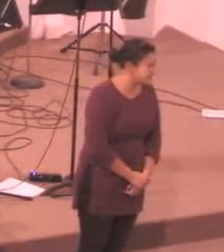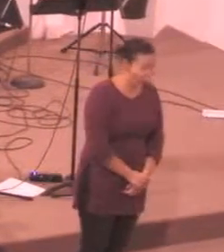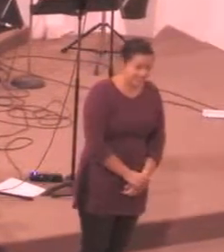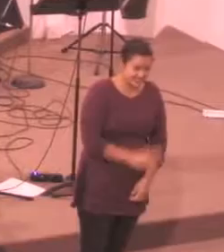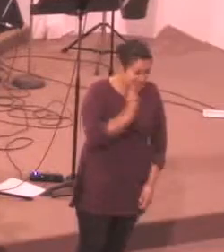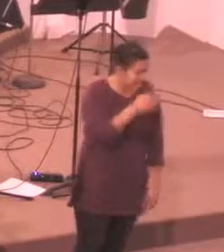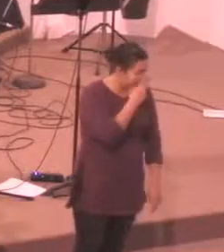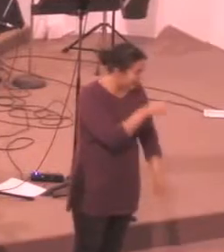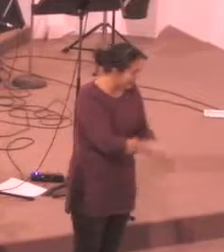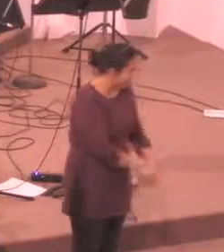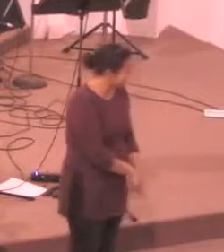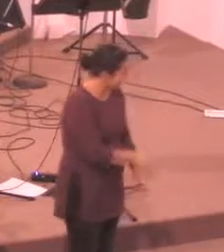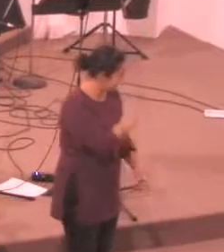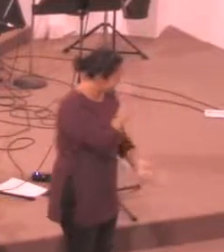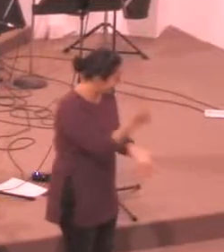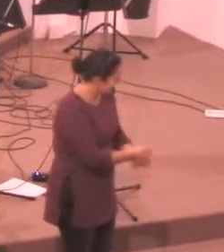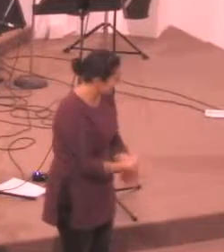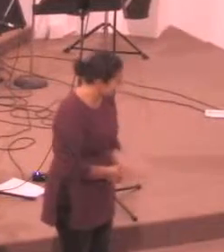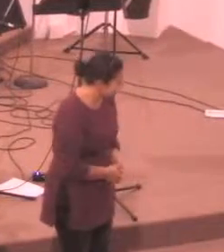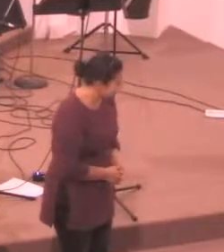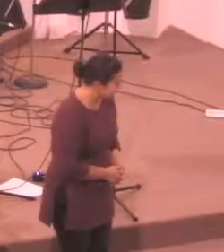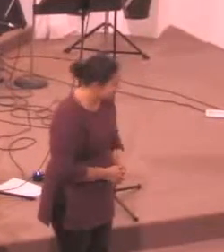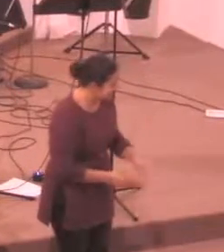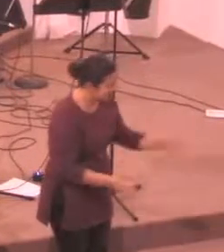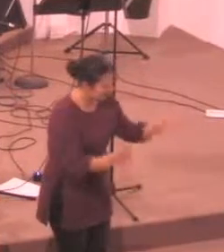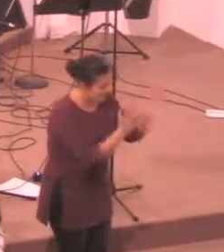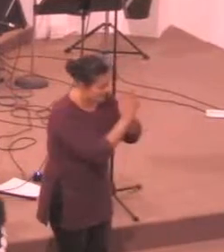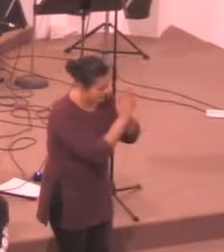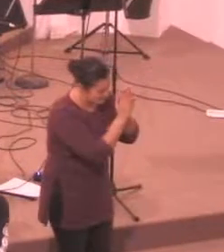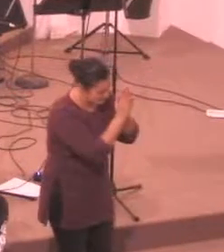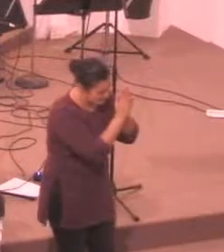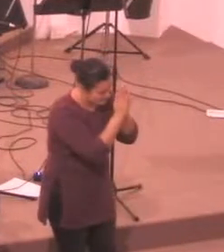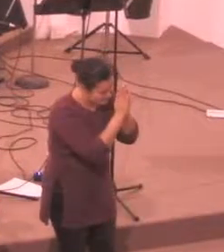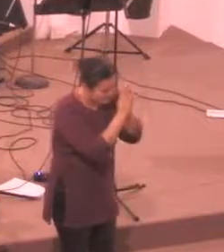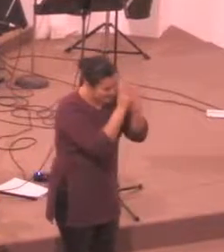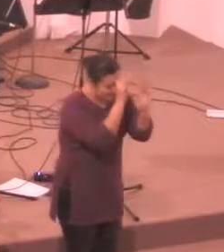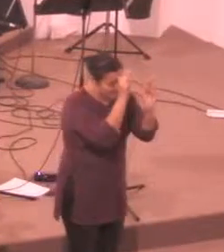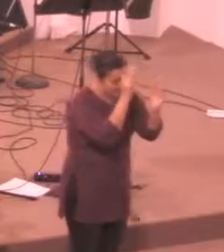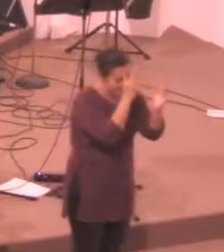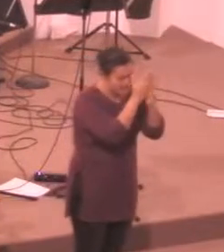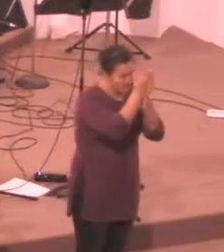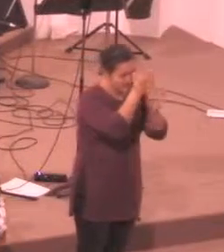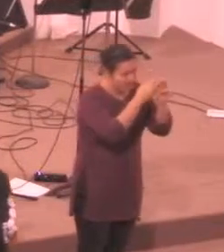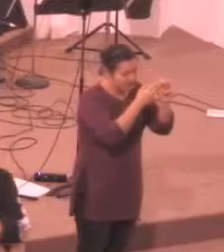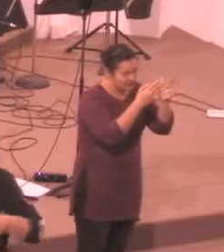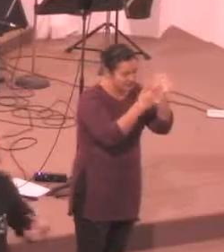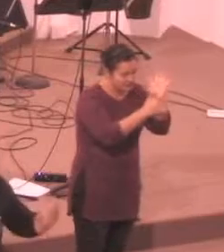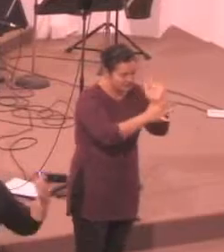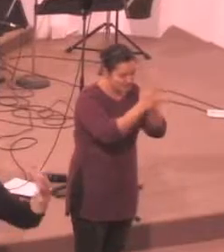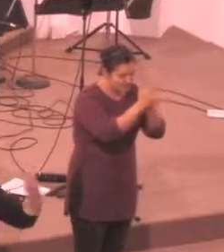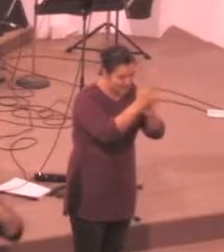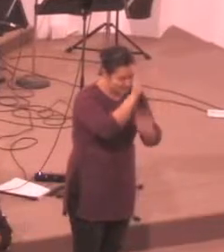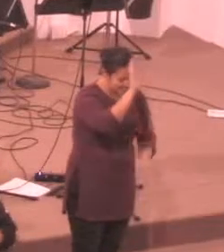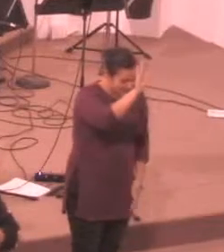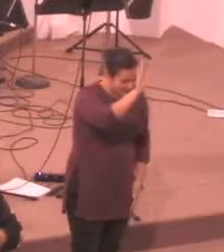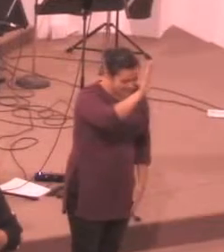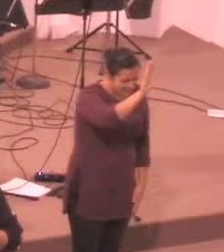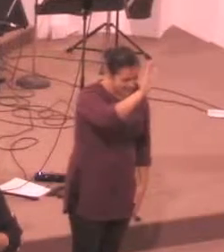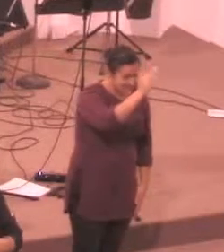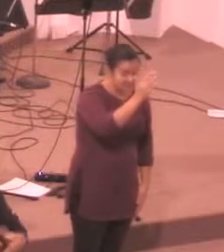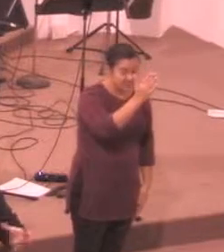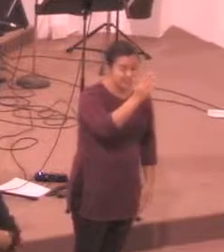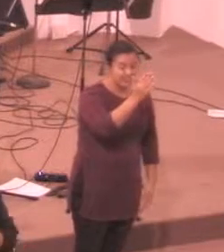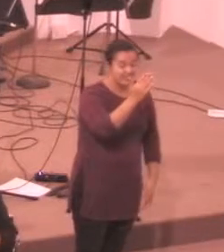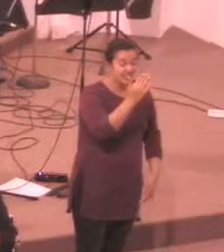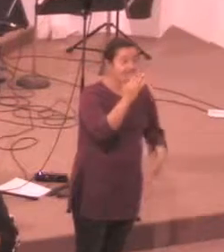Amen? Amen? Bow your heads with me. Father God, in Jesus' name, we are so thankful to you